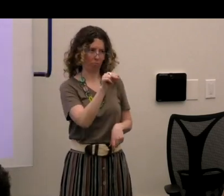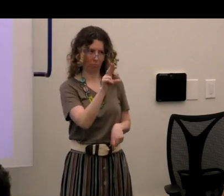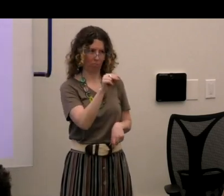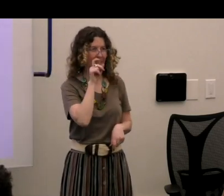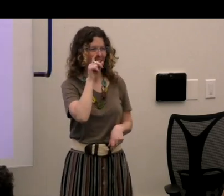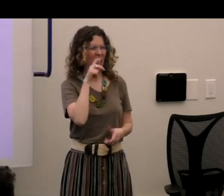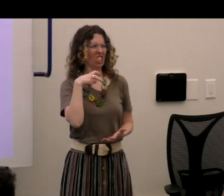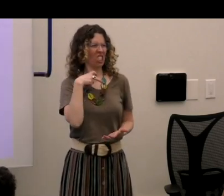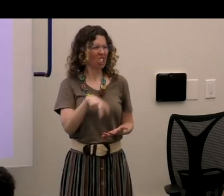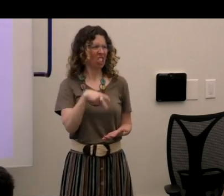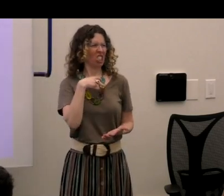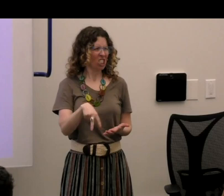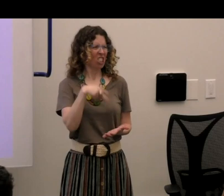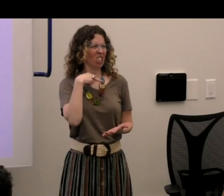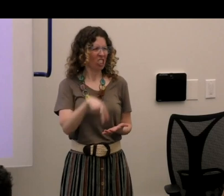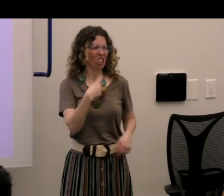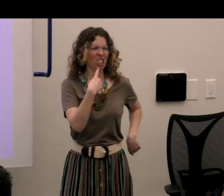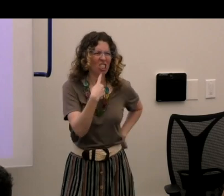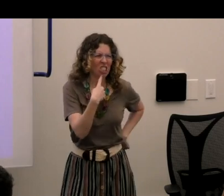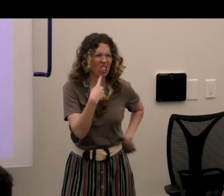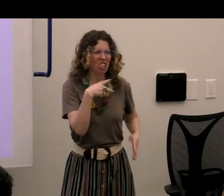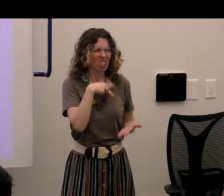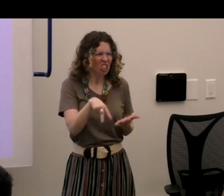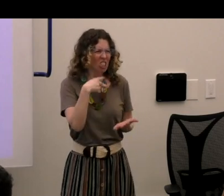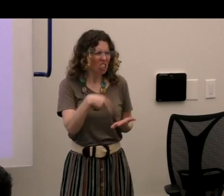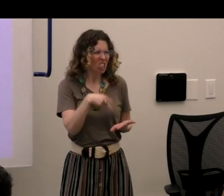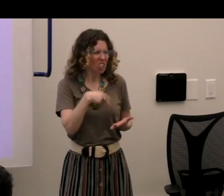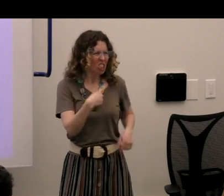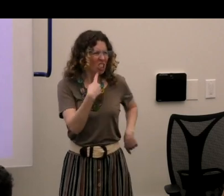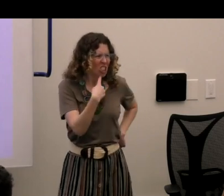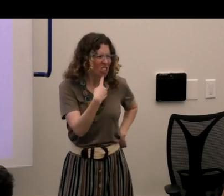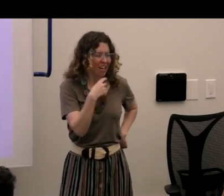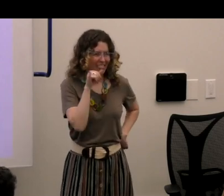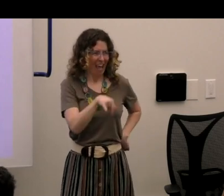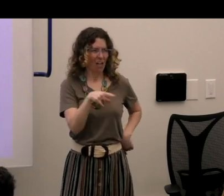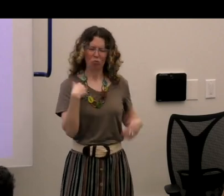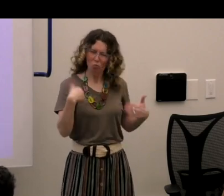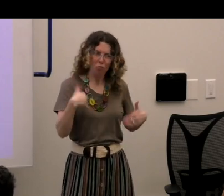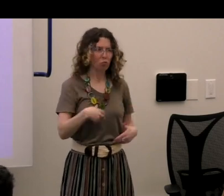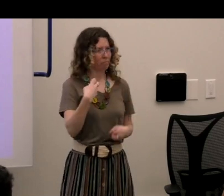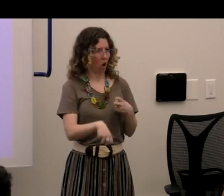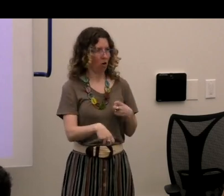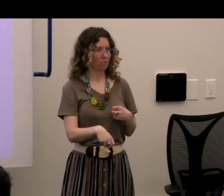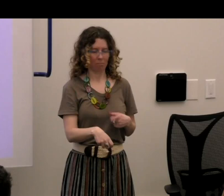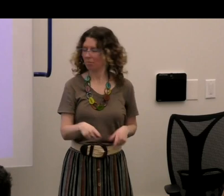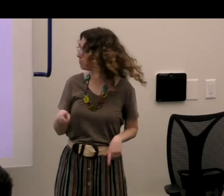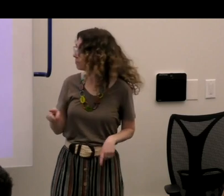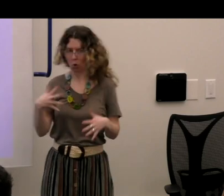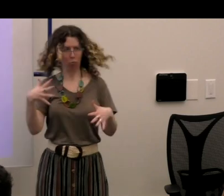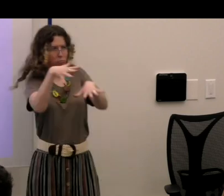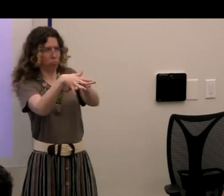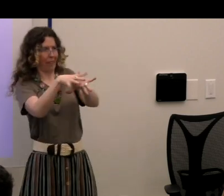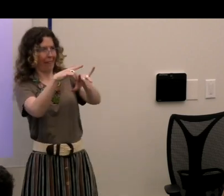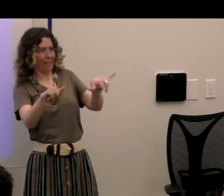We wouldn't say dance hard. We would say dance like this, with their teeth gnashed and saying, hey,